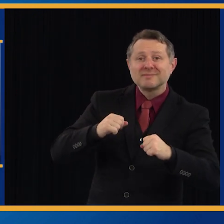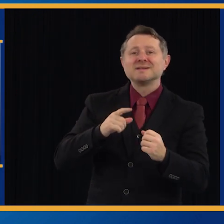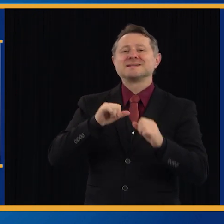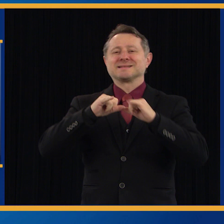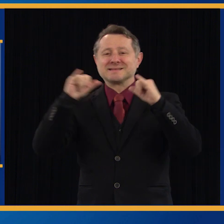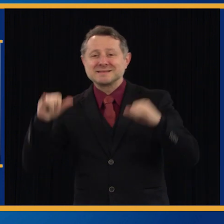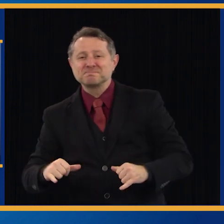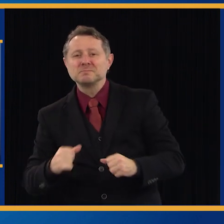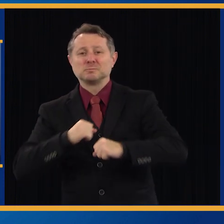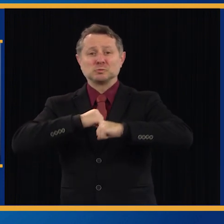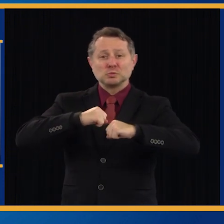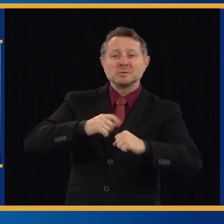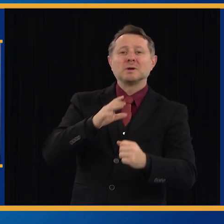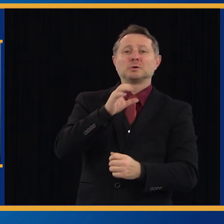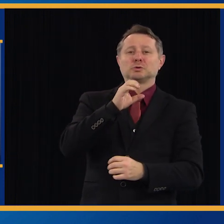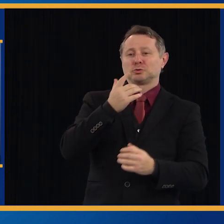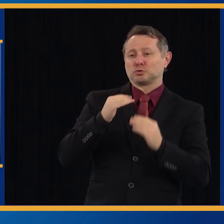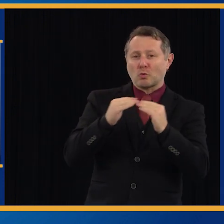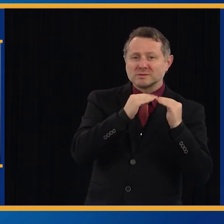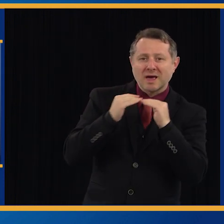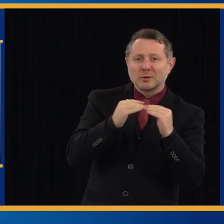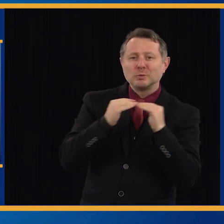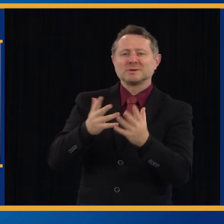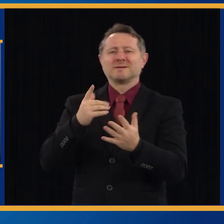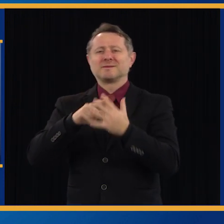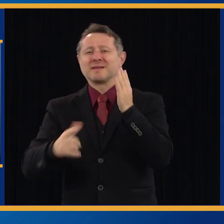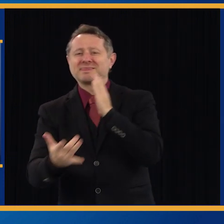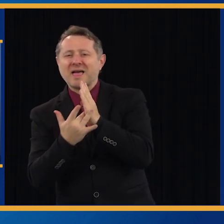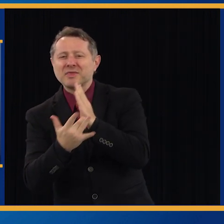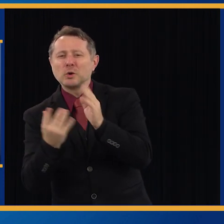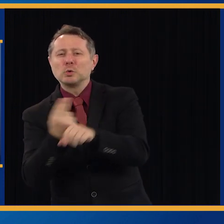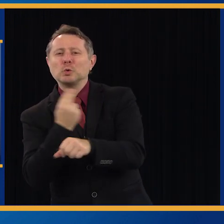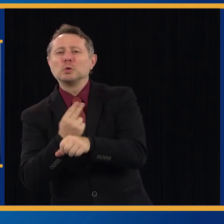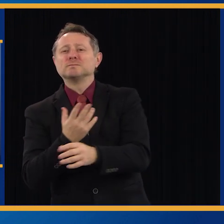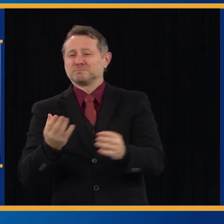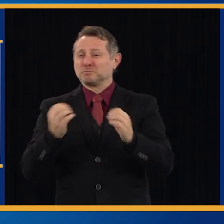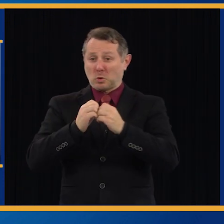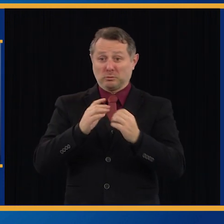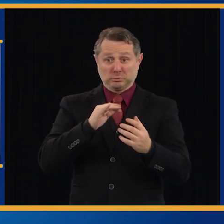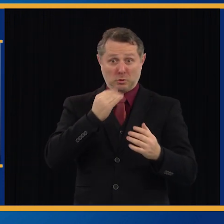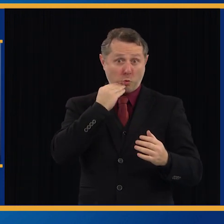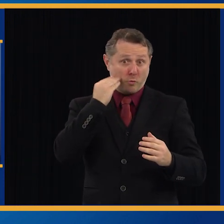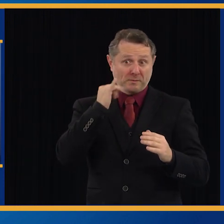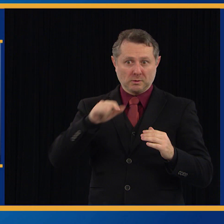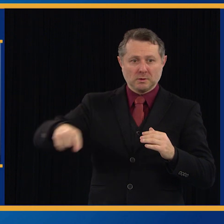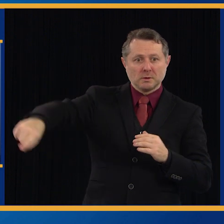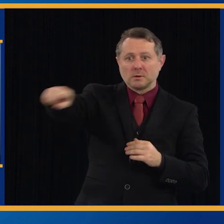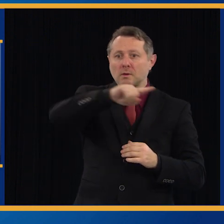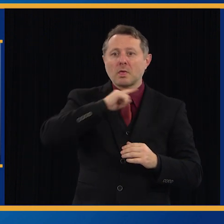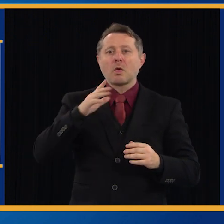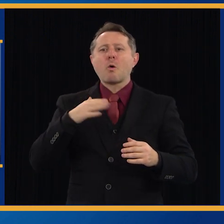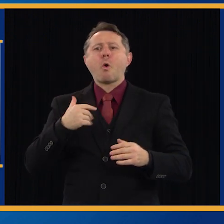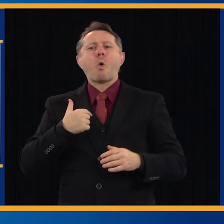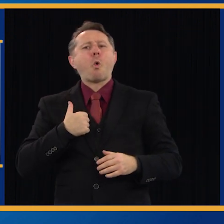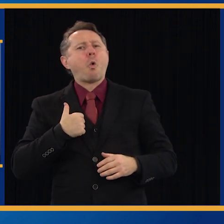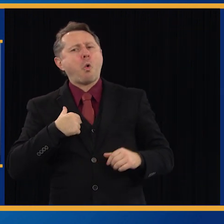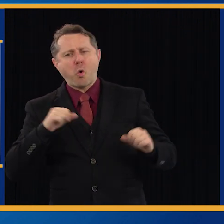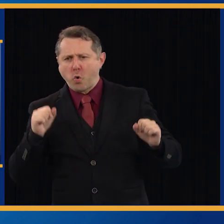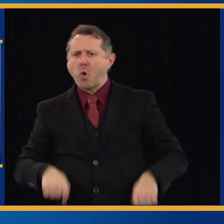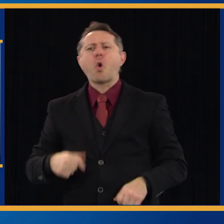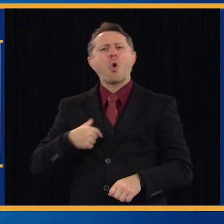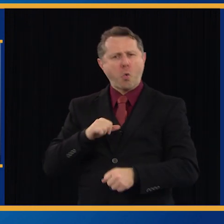better use of technology? Yeah, people who are working from home, a lot of them are saying, you know what, I should have been doing this all along. You